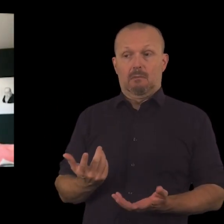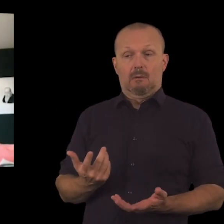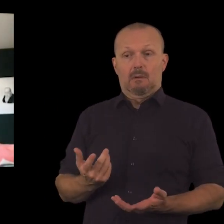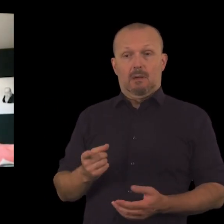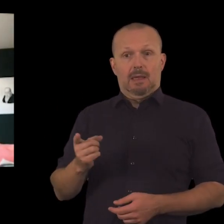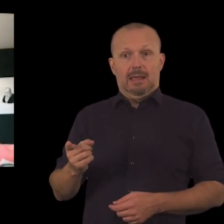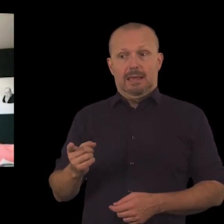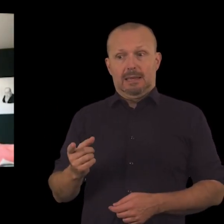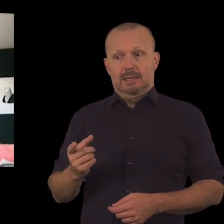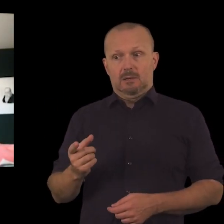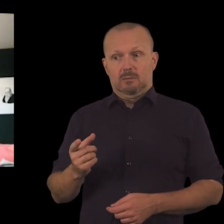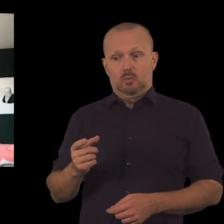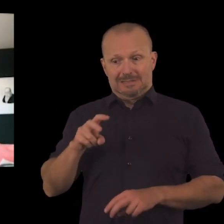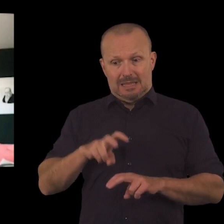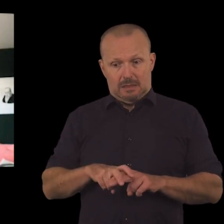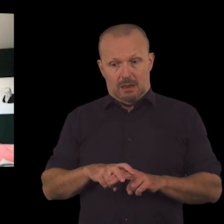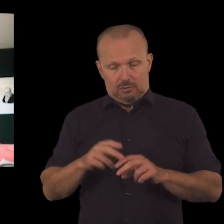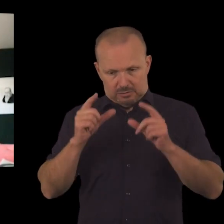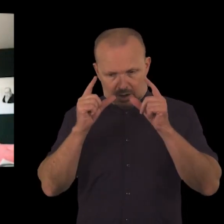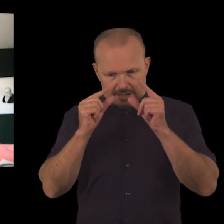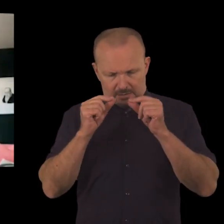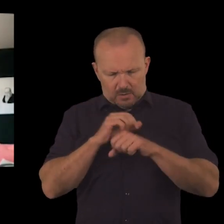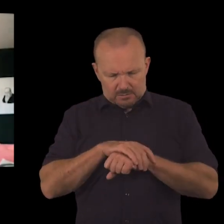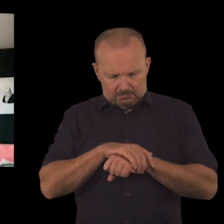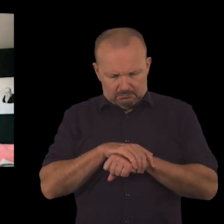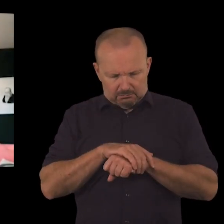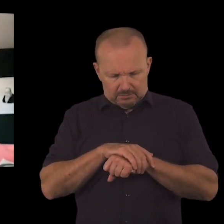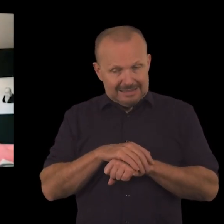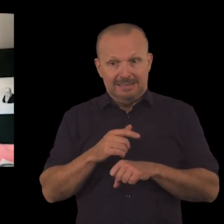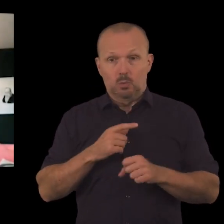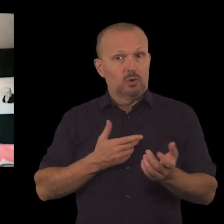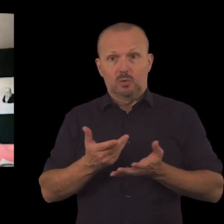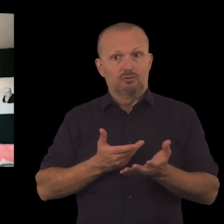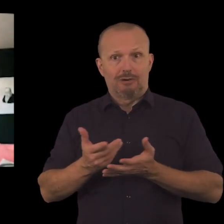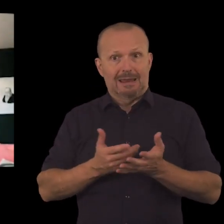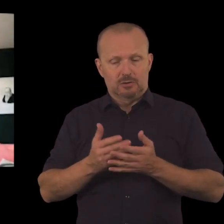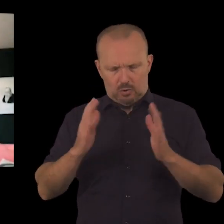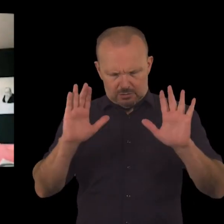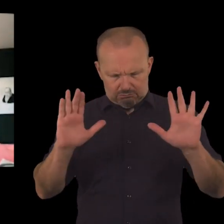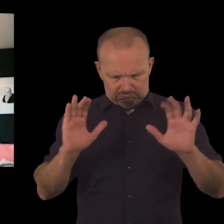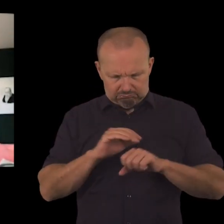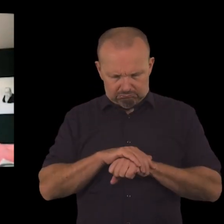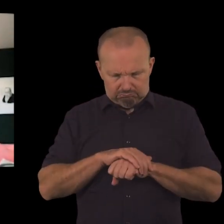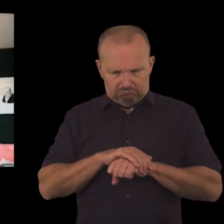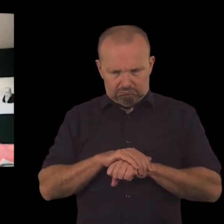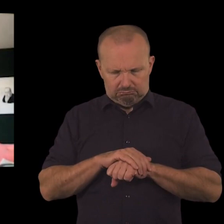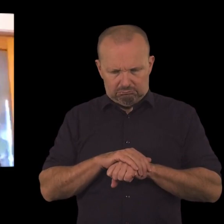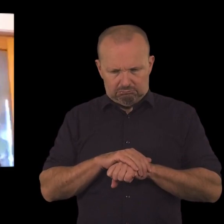doors. It was amazing because when he came in, he would sit there with his eyes closed. Like, that's how little he wanted to interact with the